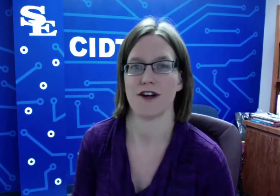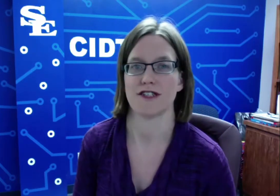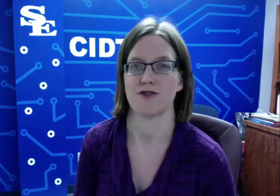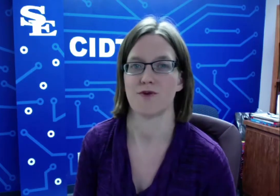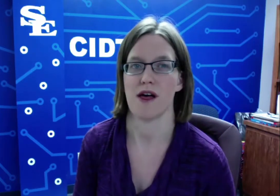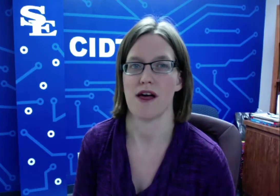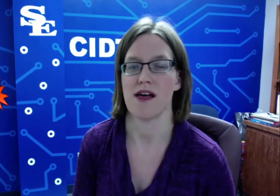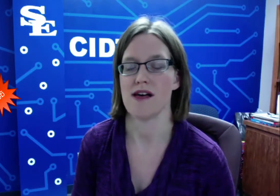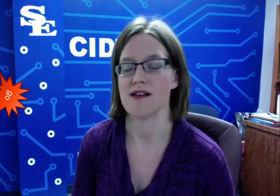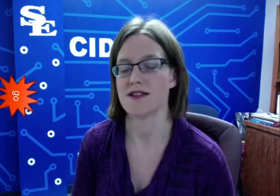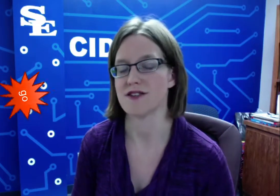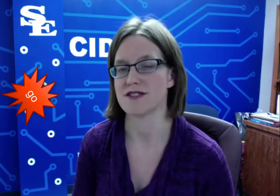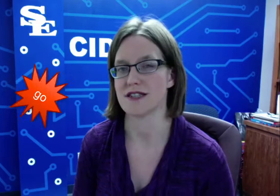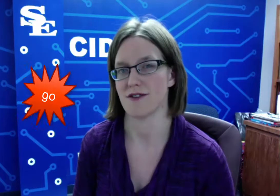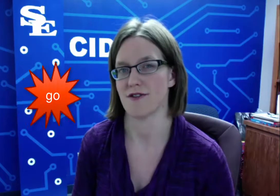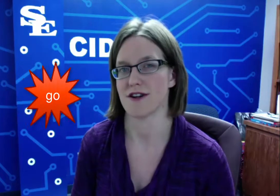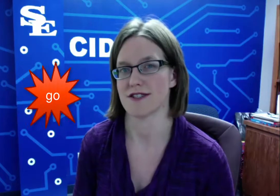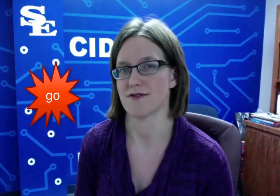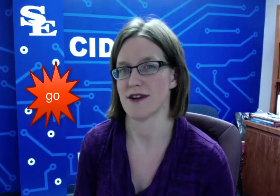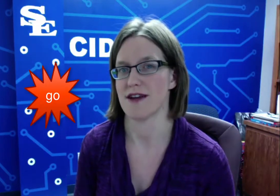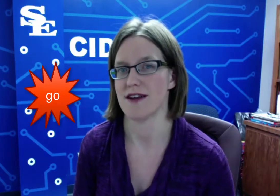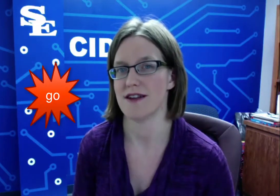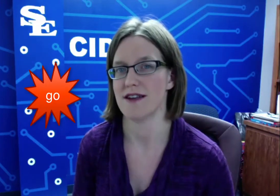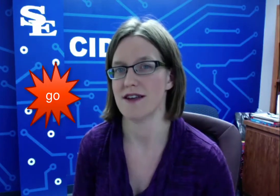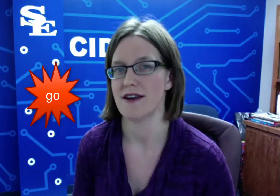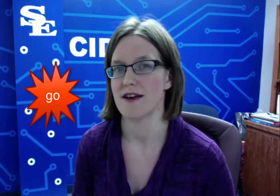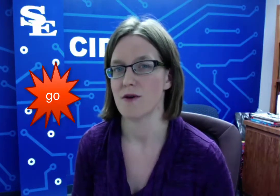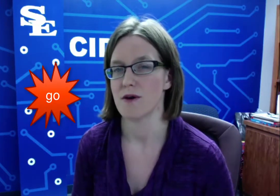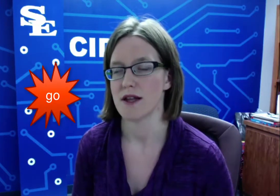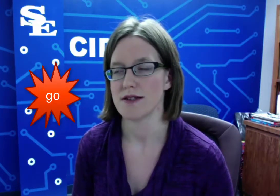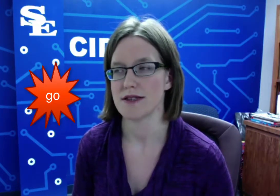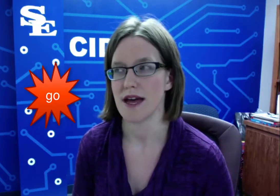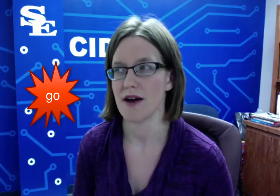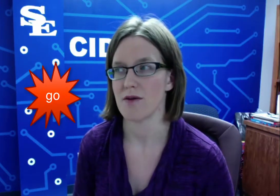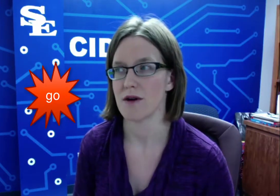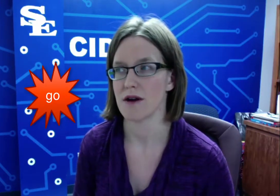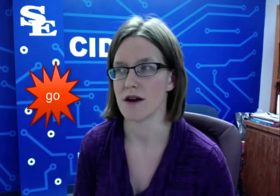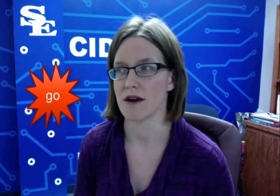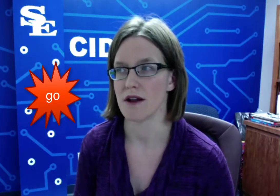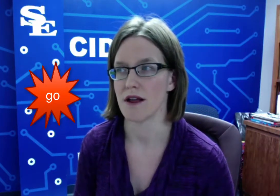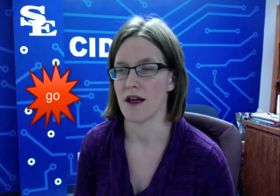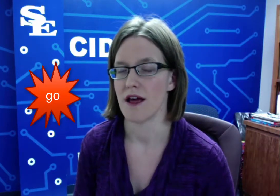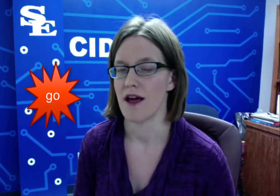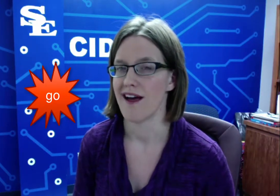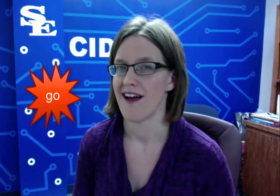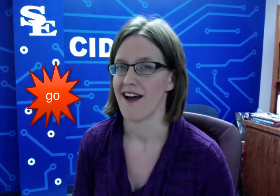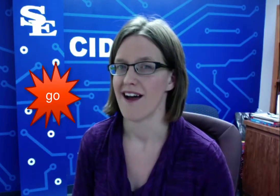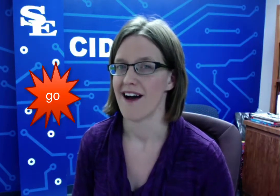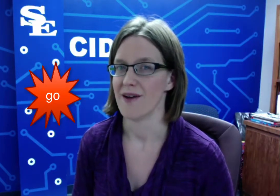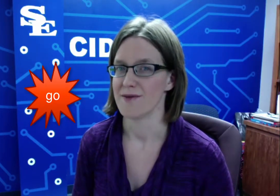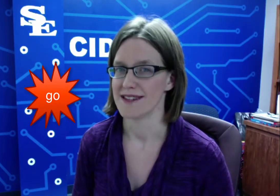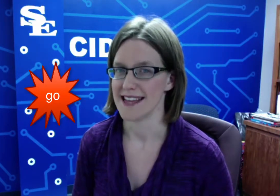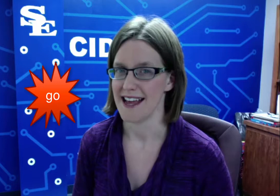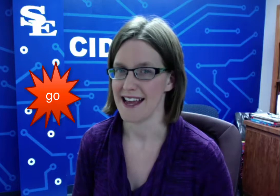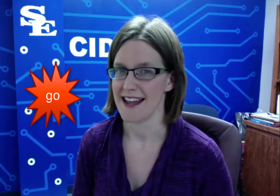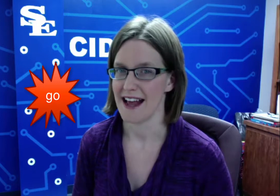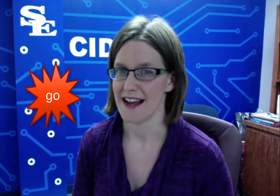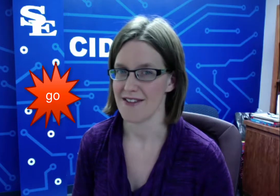first one. Do you see the first one? What is that word? I'm going to say it. Are you